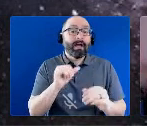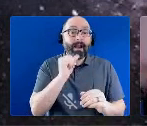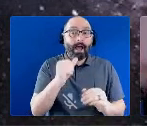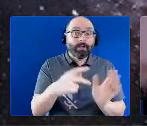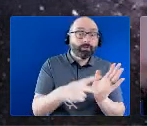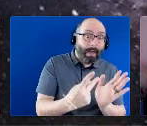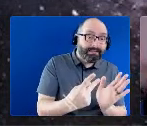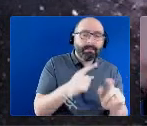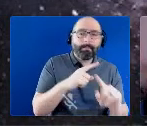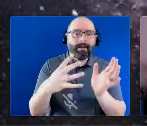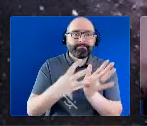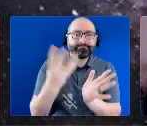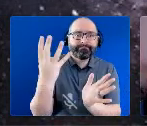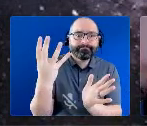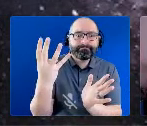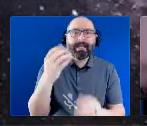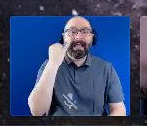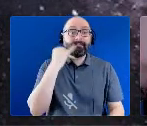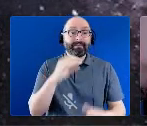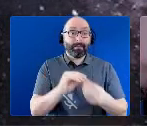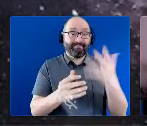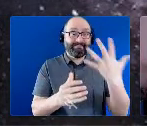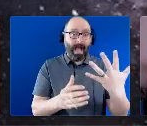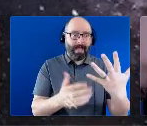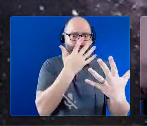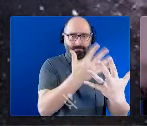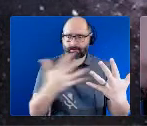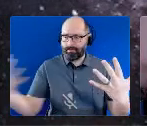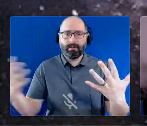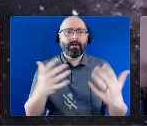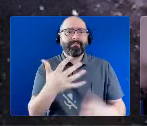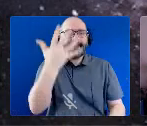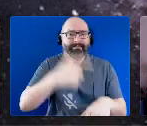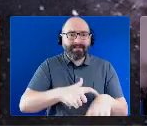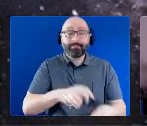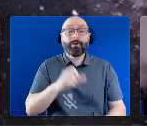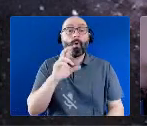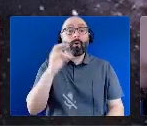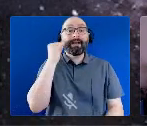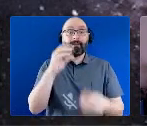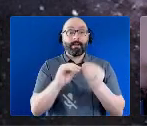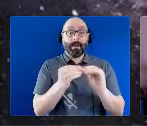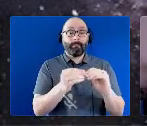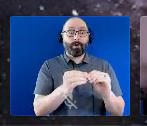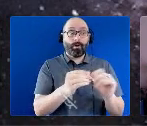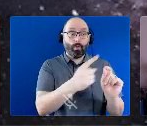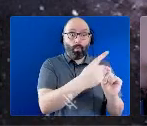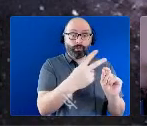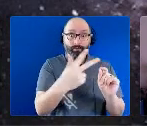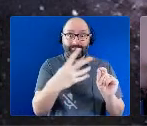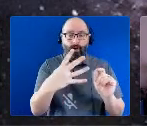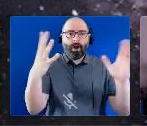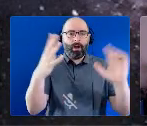the list? Or what if there's only one number? Or what if all the numbers are out of order? Should the output